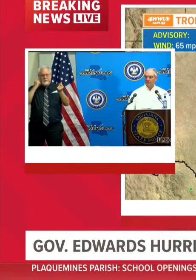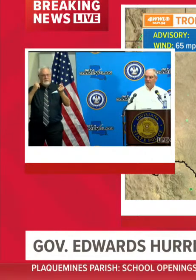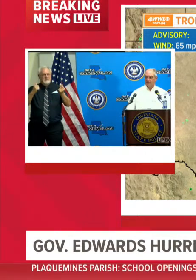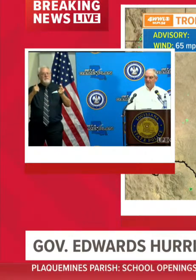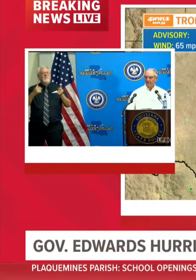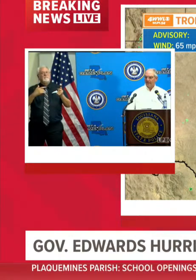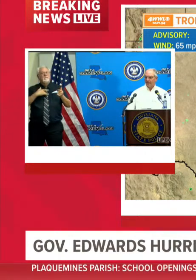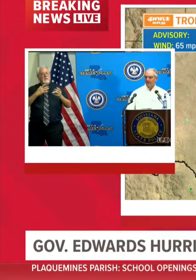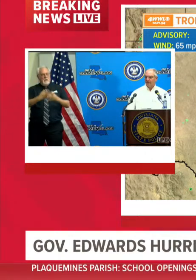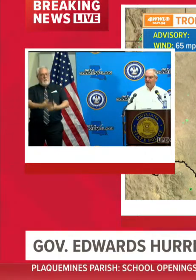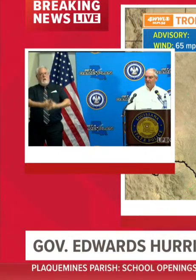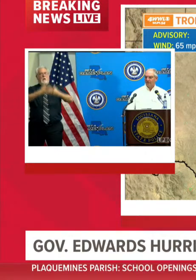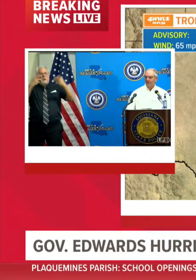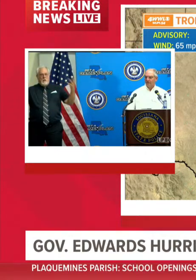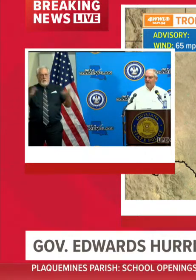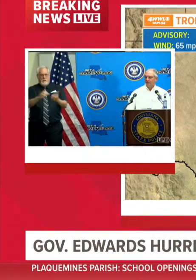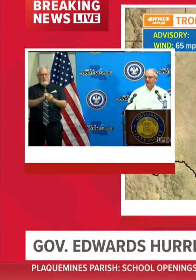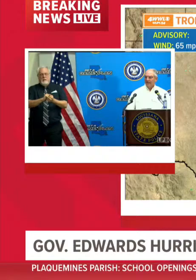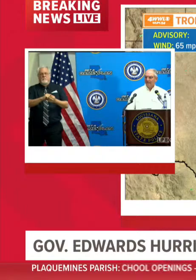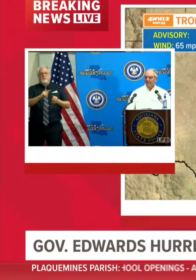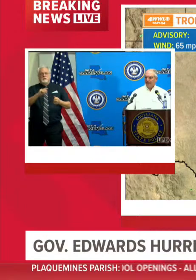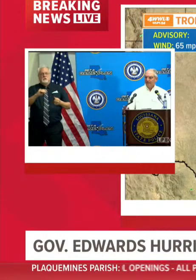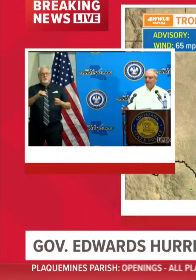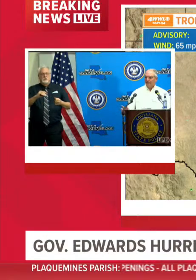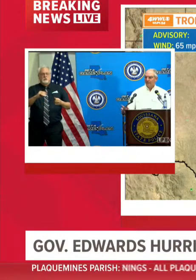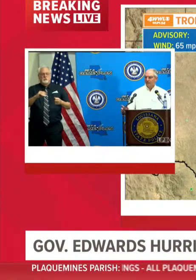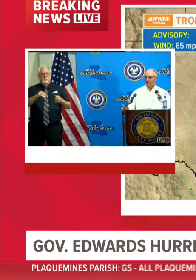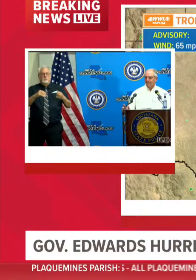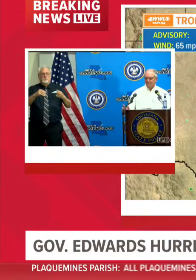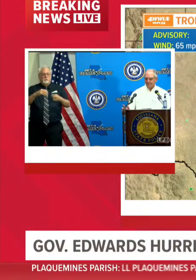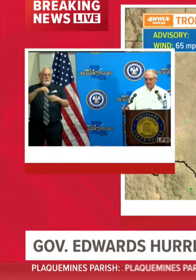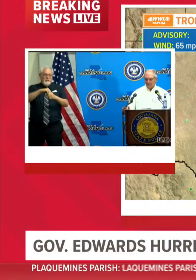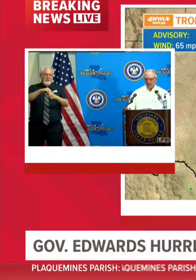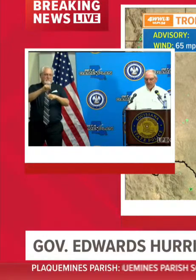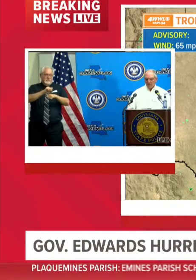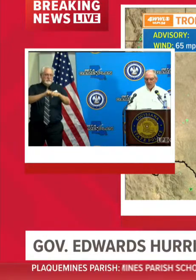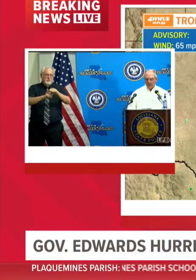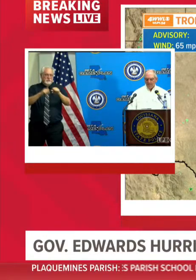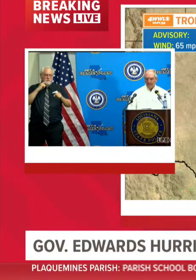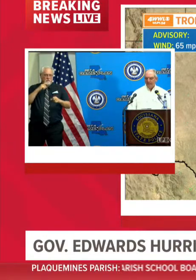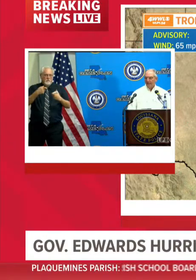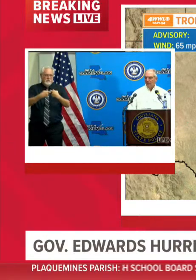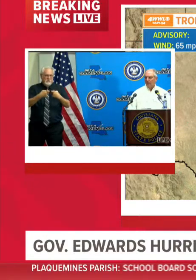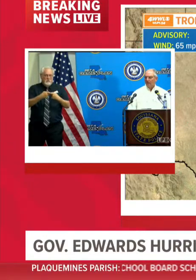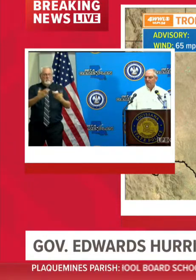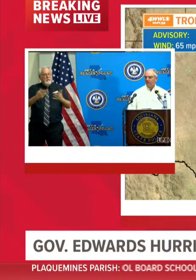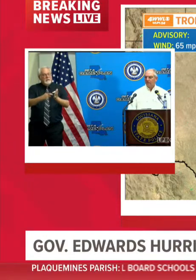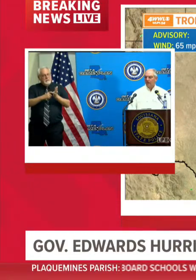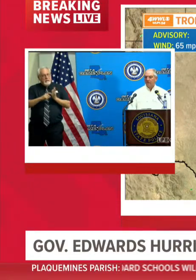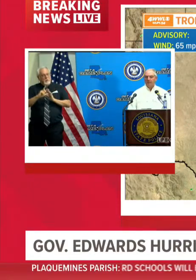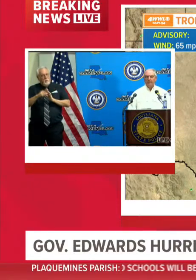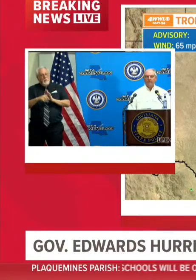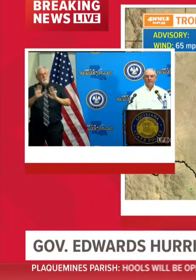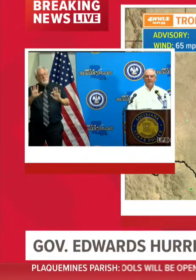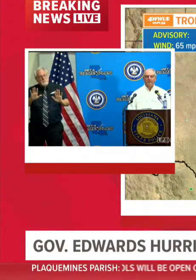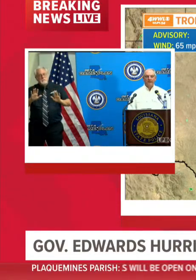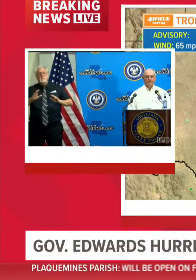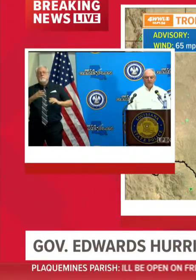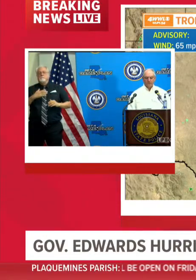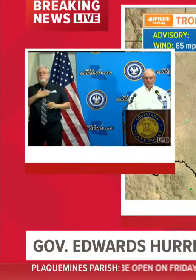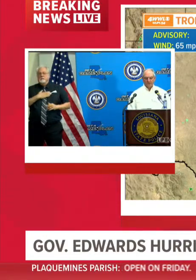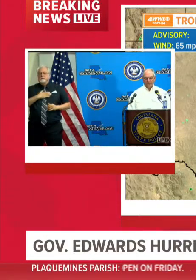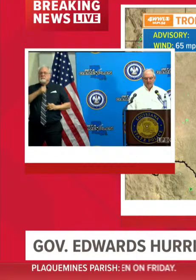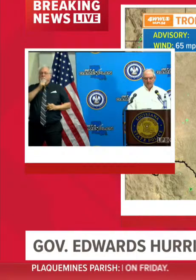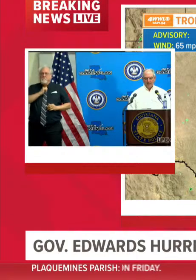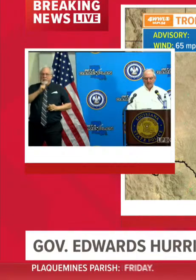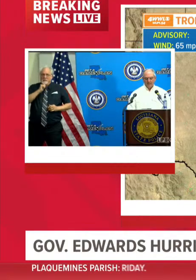there was tremendous damage done to the power infrastructure. And so it may take a while, so we do ask people to be as patient